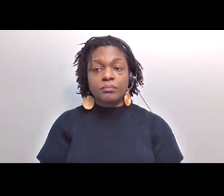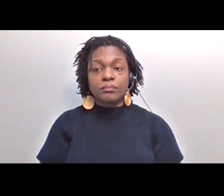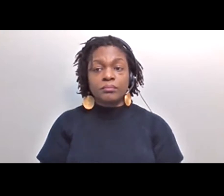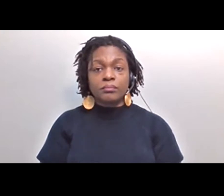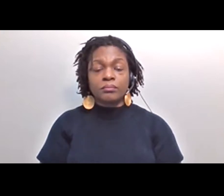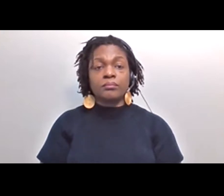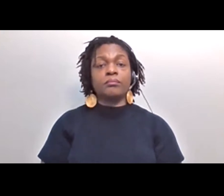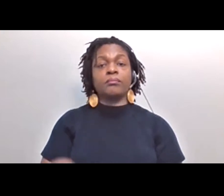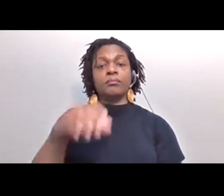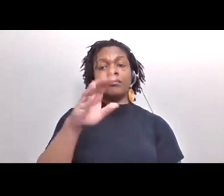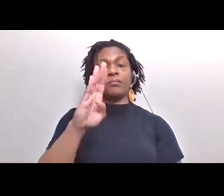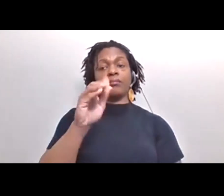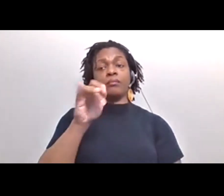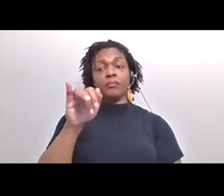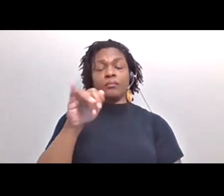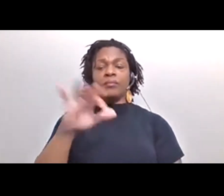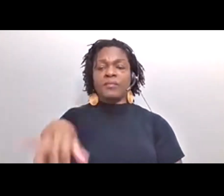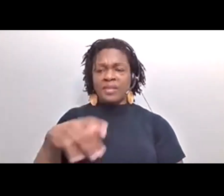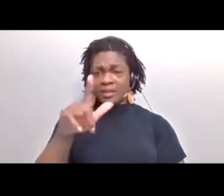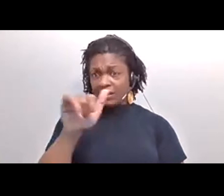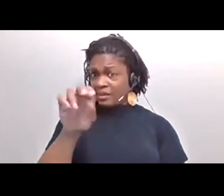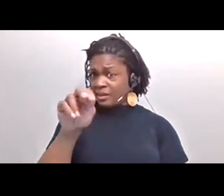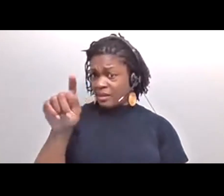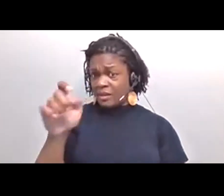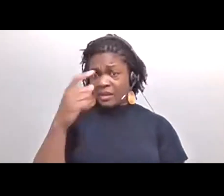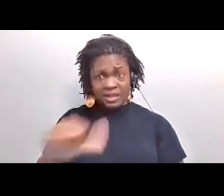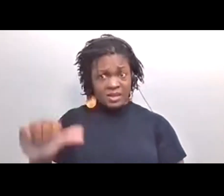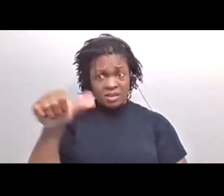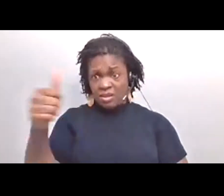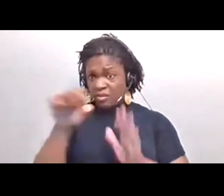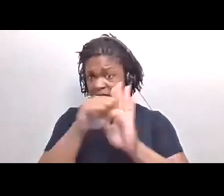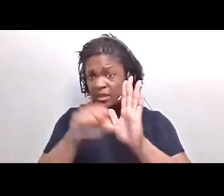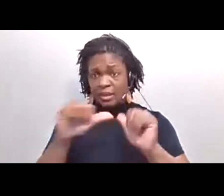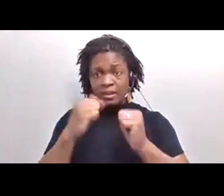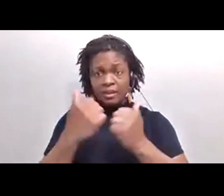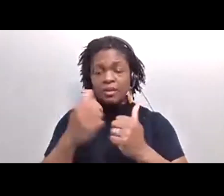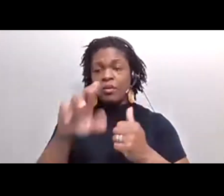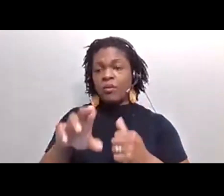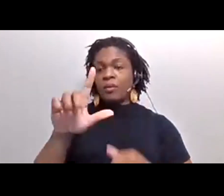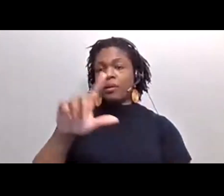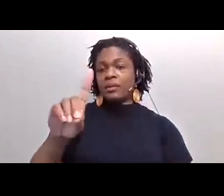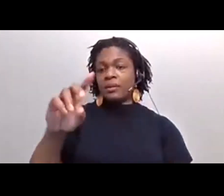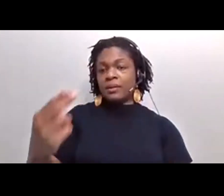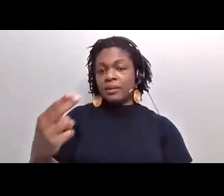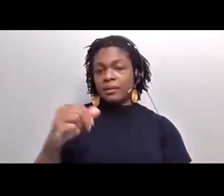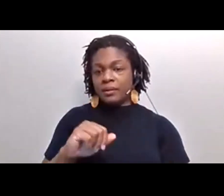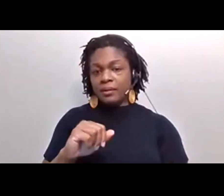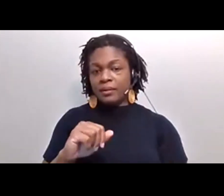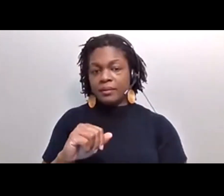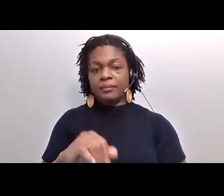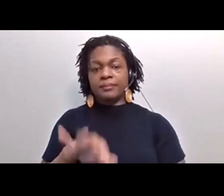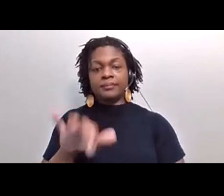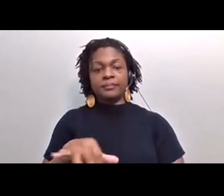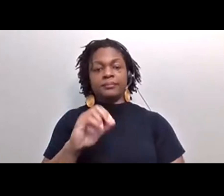Lynette, is this for any of the other state agencies, or are you talking about LDH? One Governor's Office of Disability